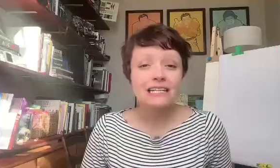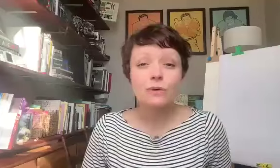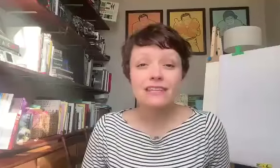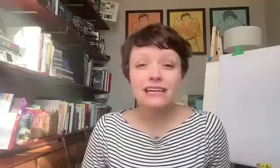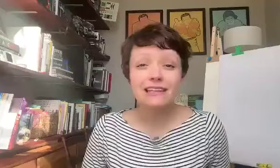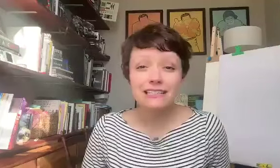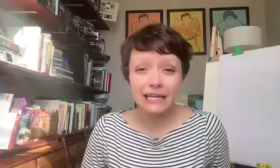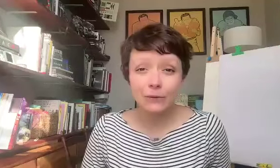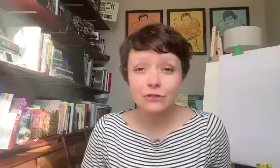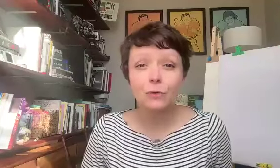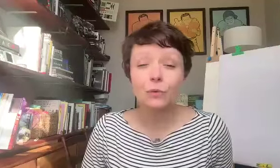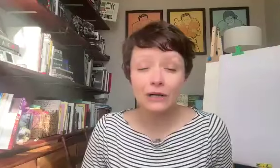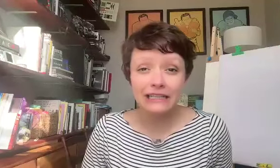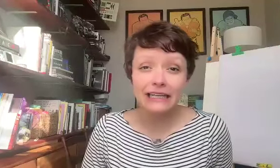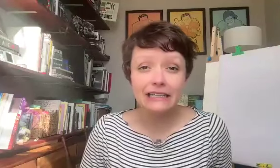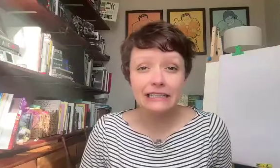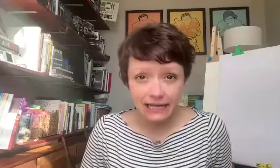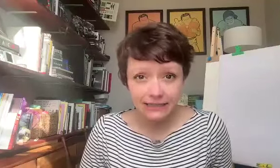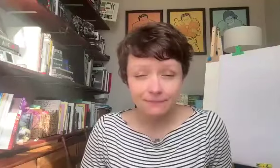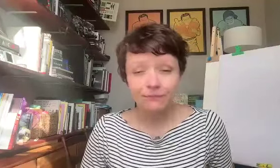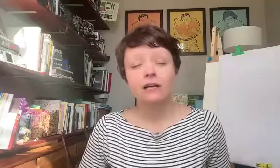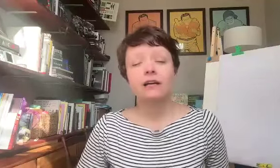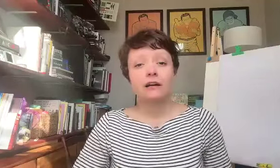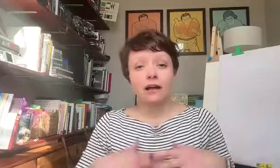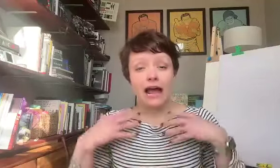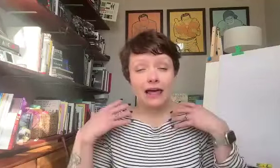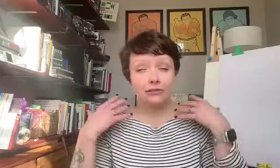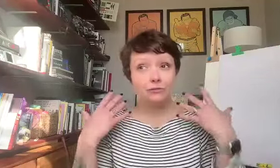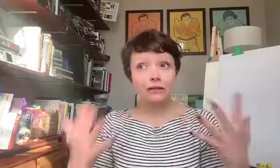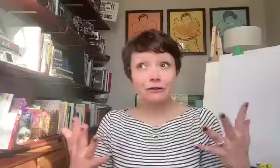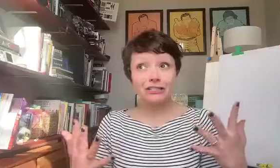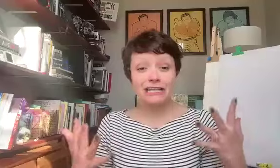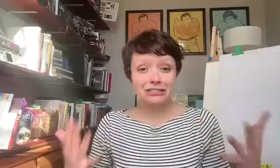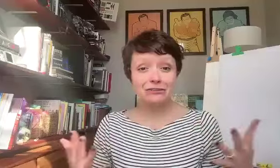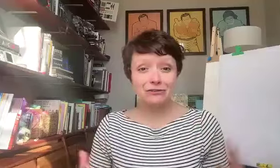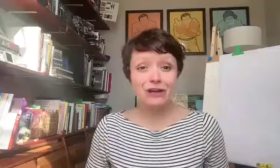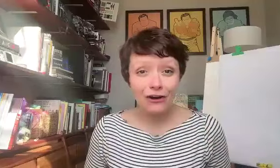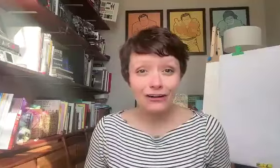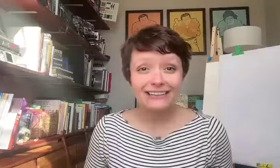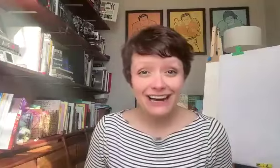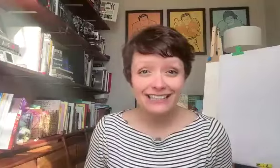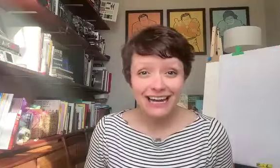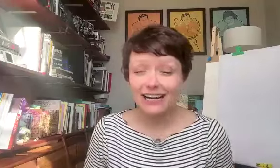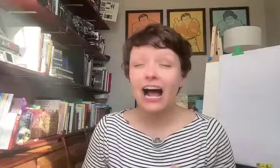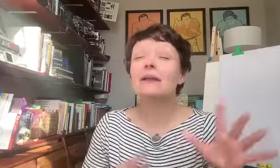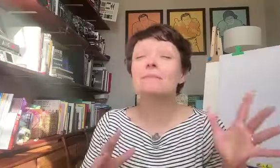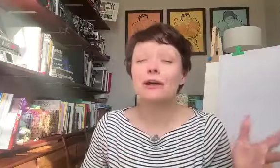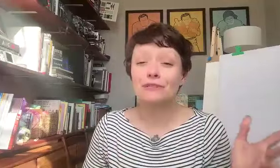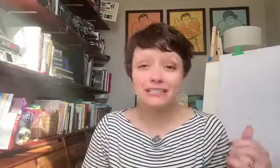that's one thing that sign language really does. And there's a really great chance that you use already a lot of sign unbeknownst to